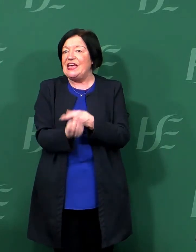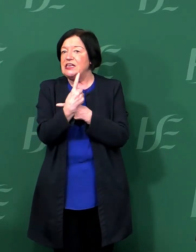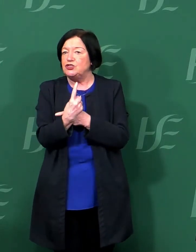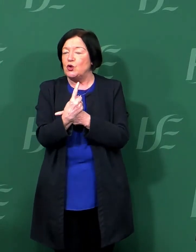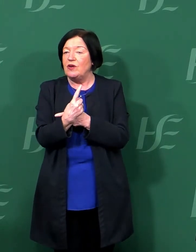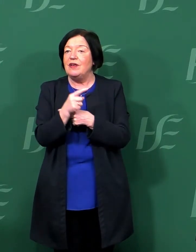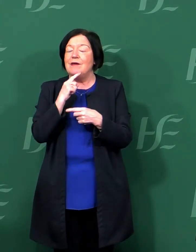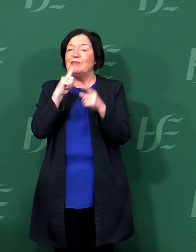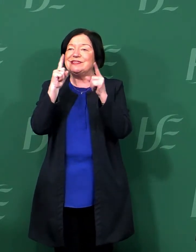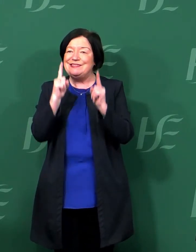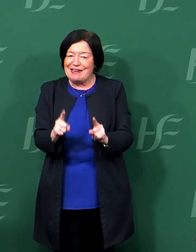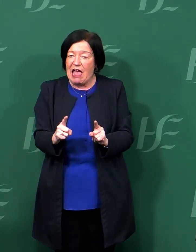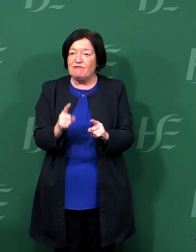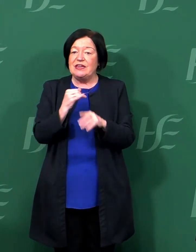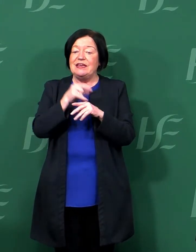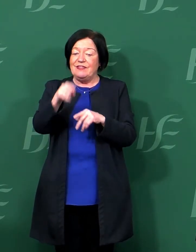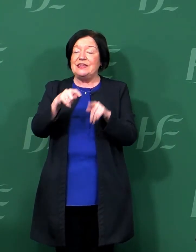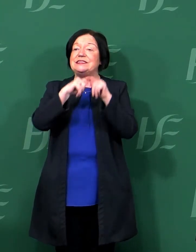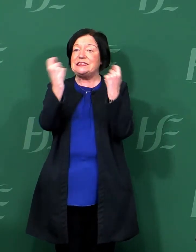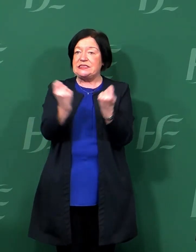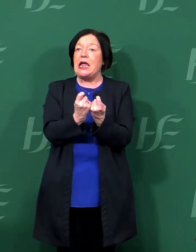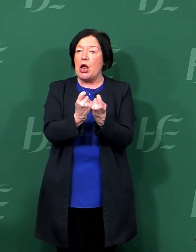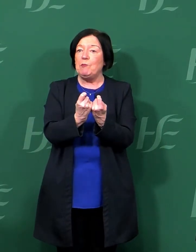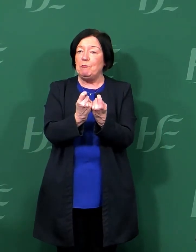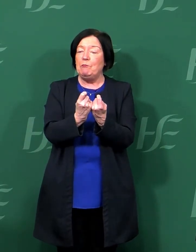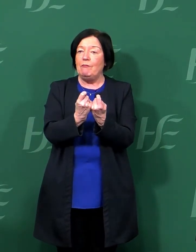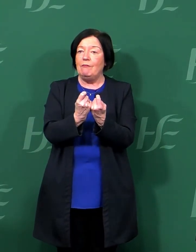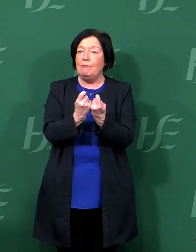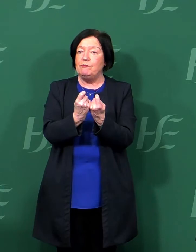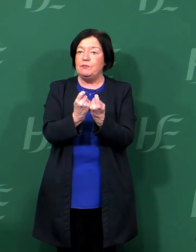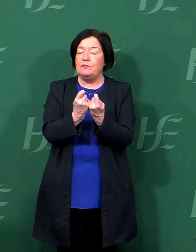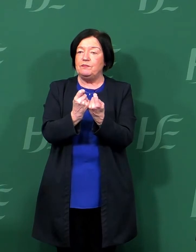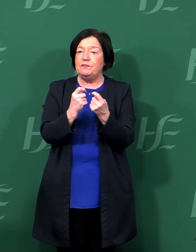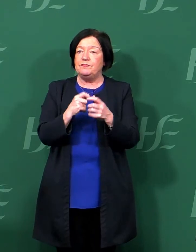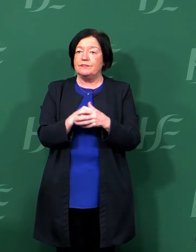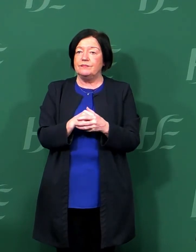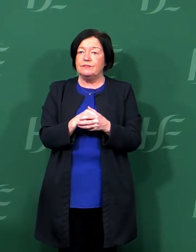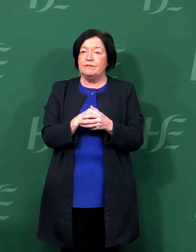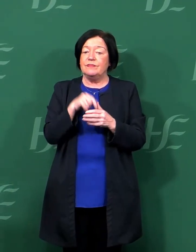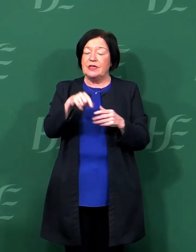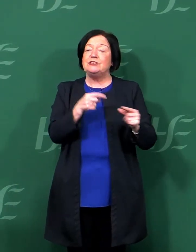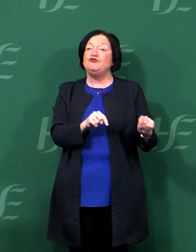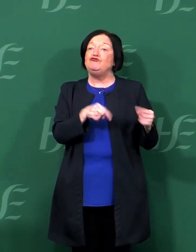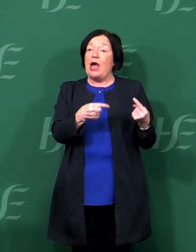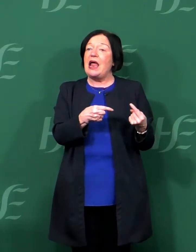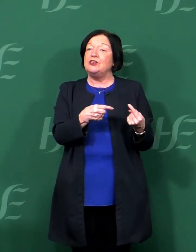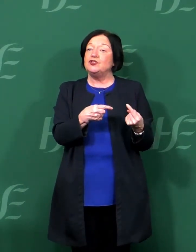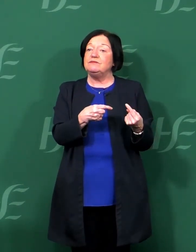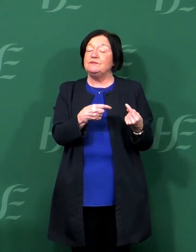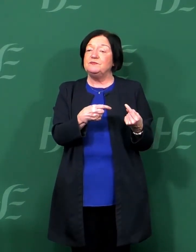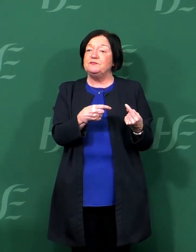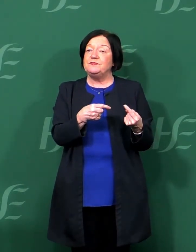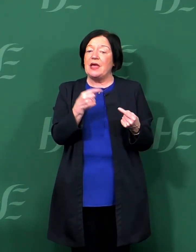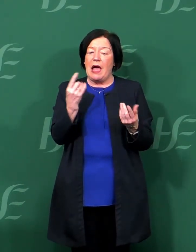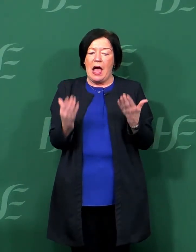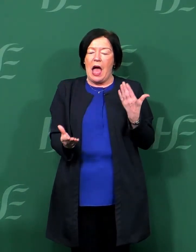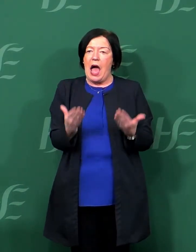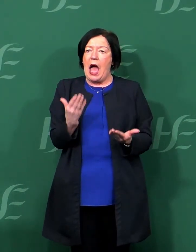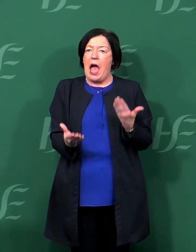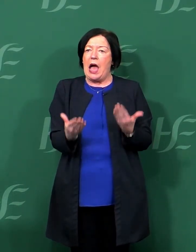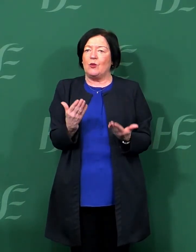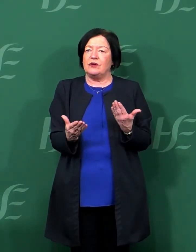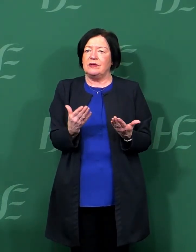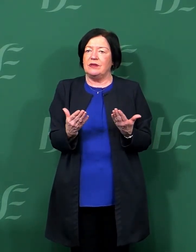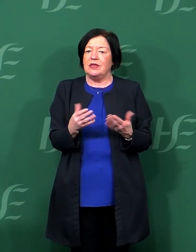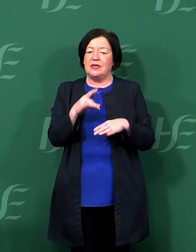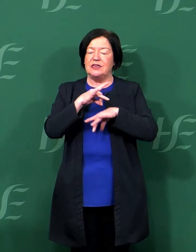But definitely in terms of this team, the challenge is in terms of how